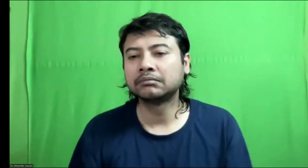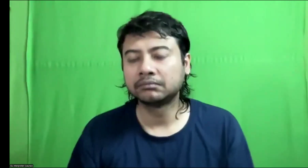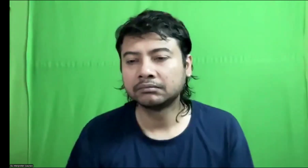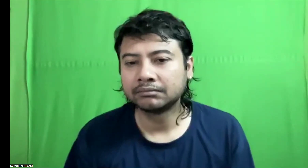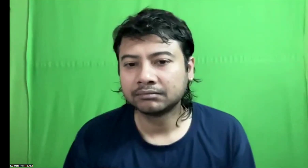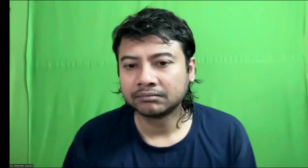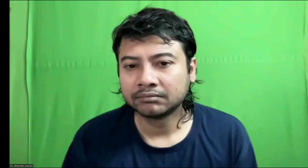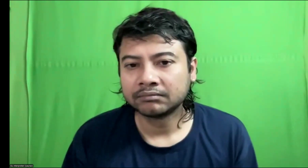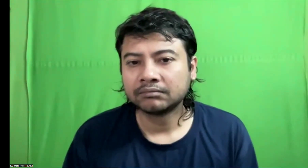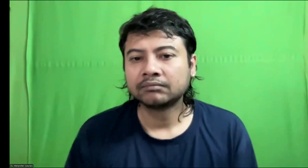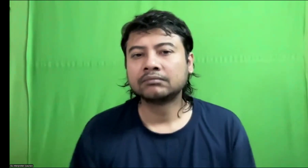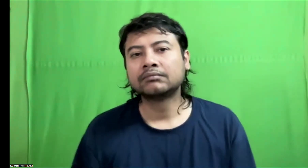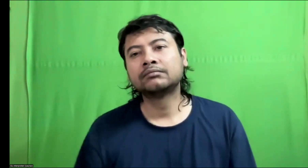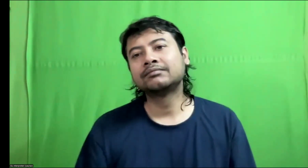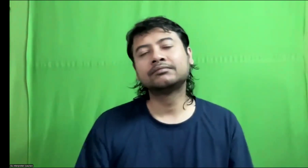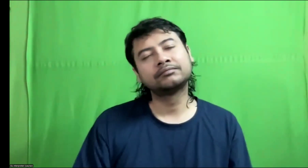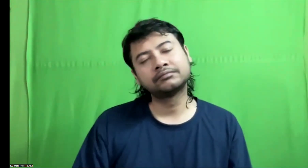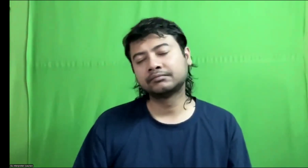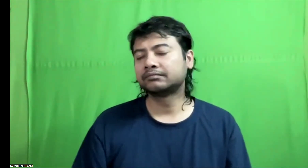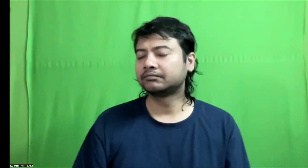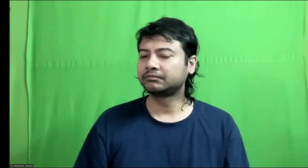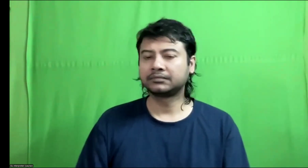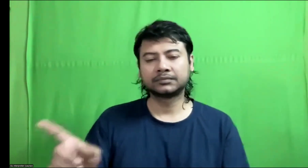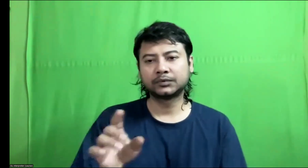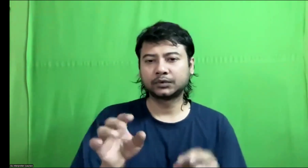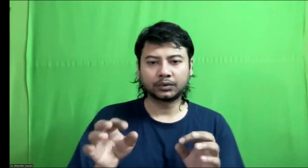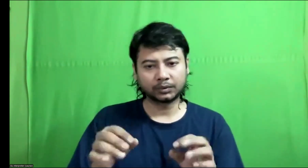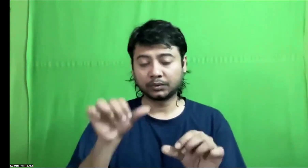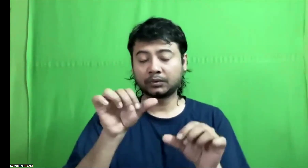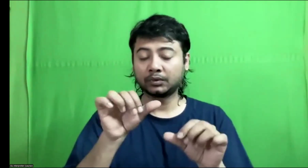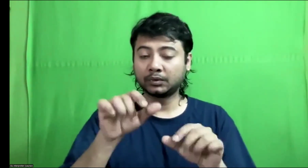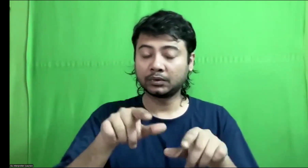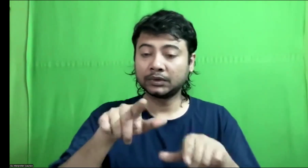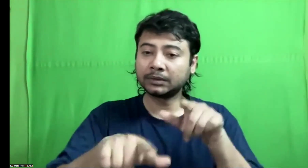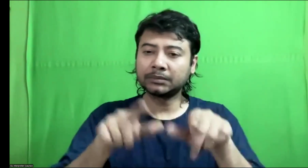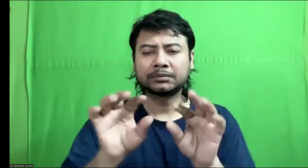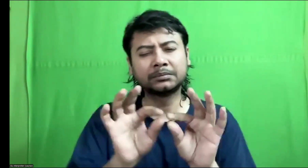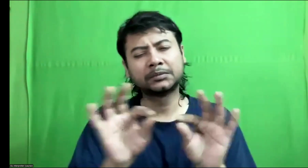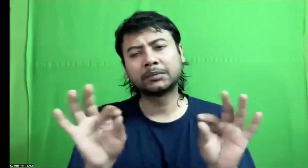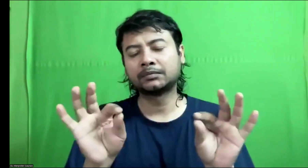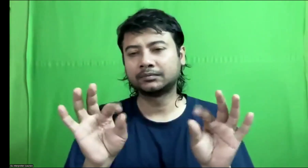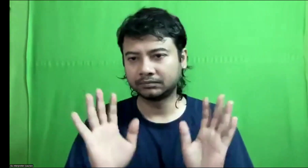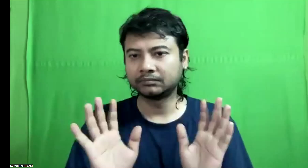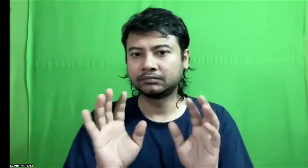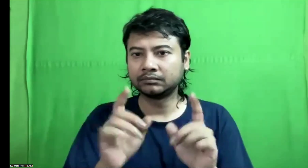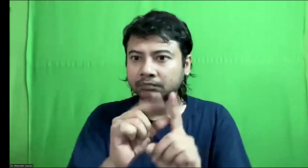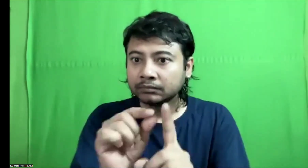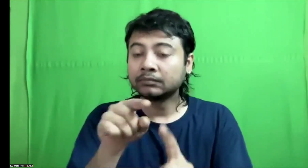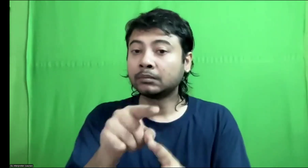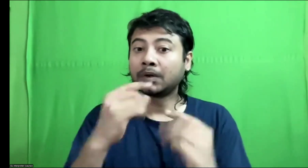Right. So it is very, very simple process, but it is very, very powerful process.